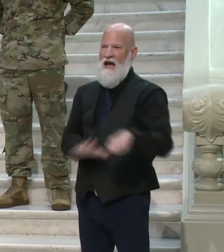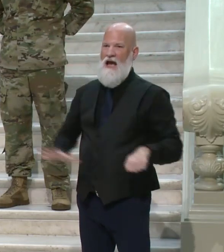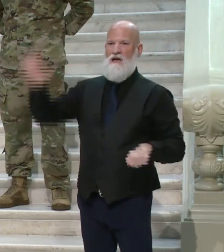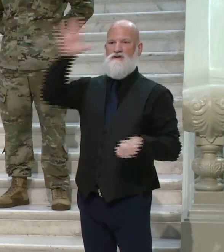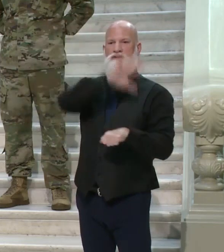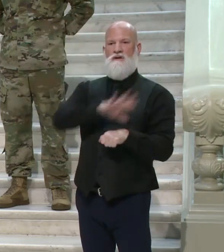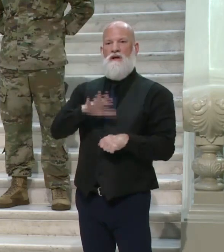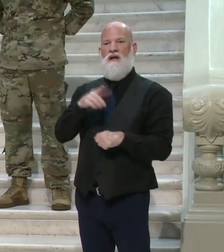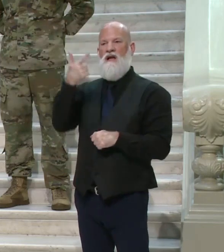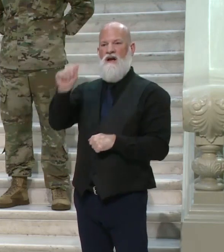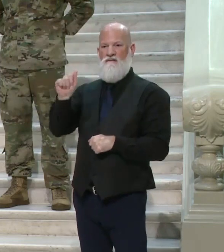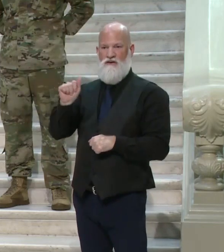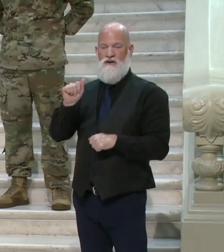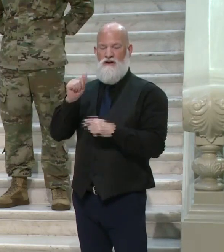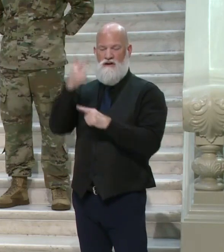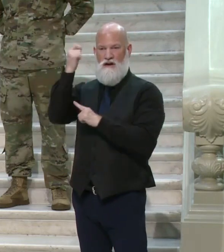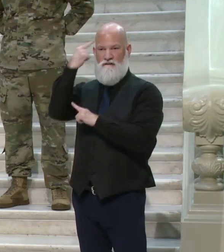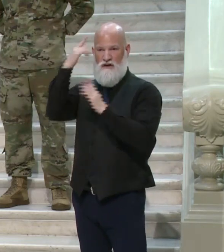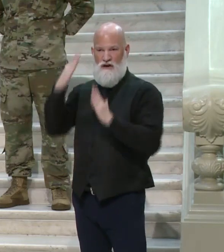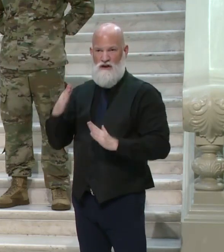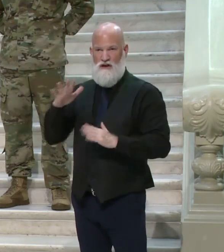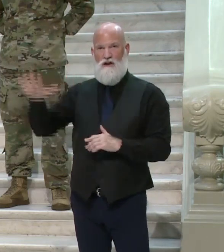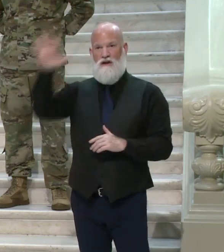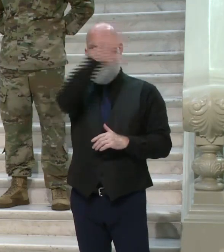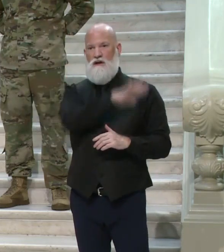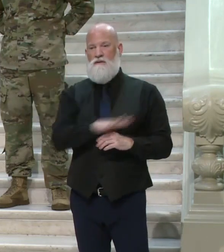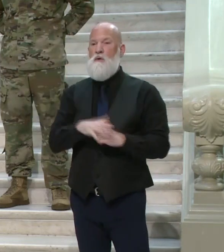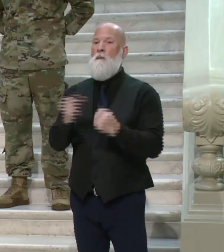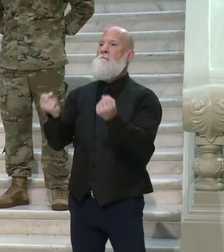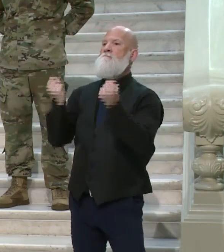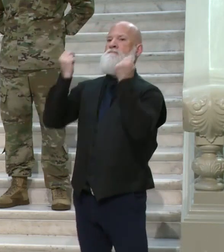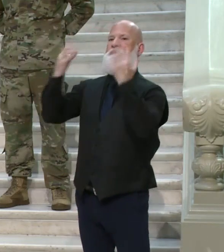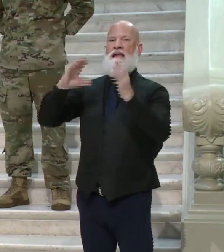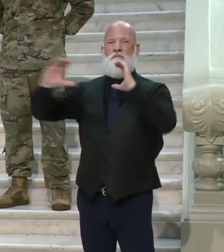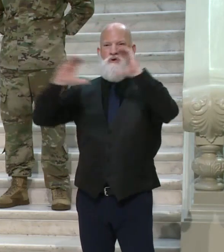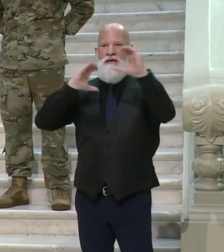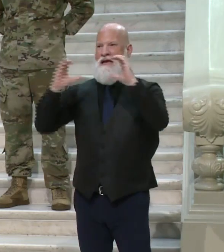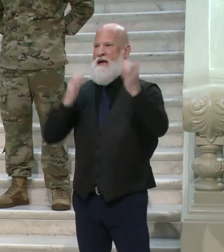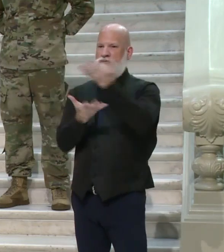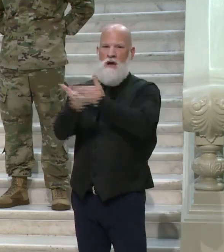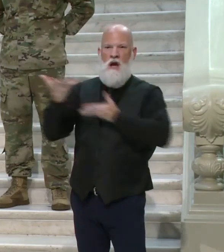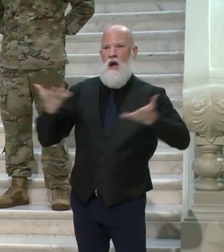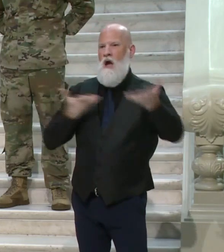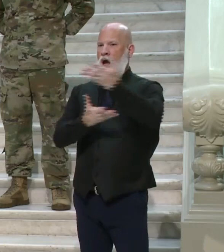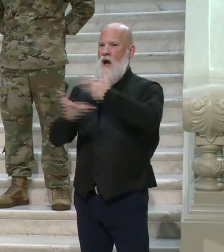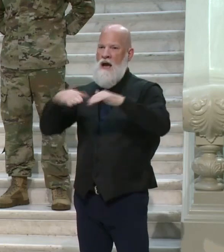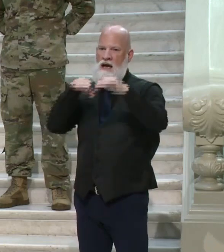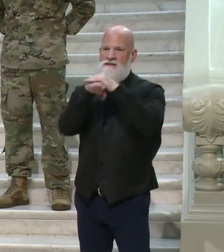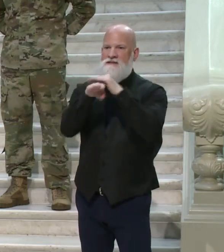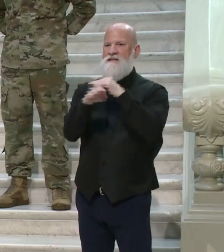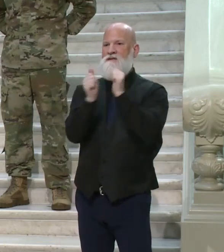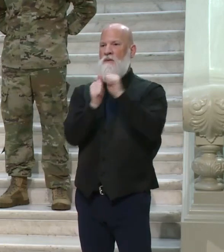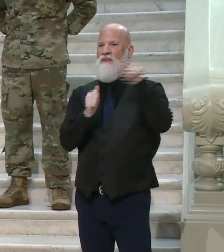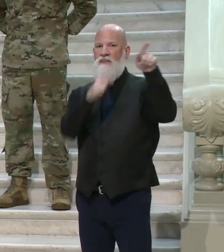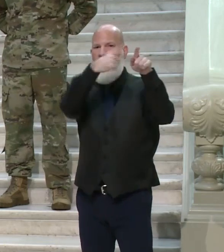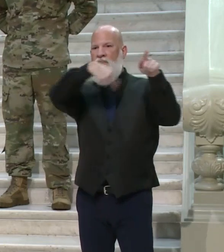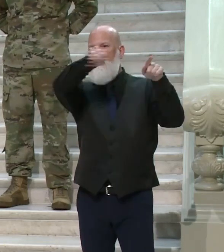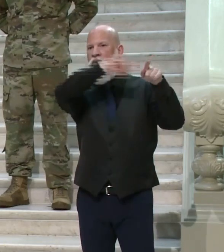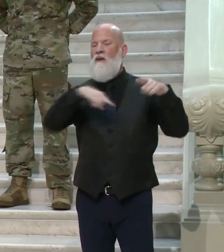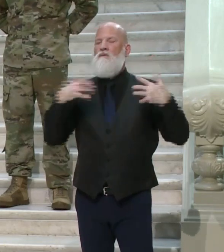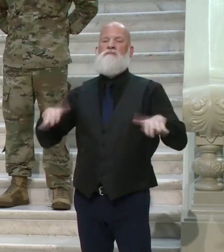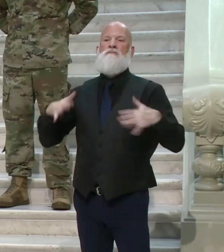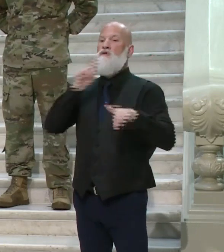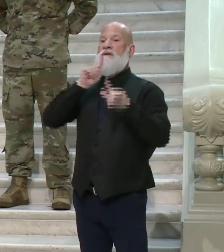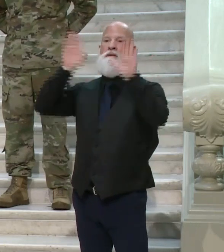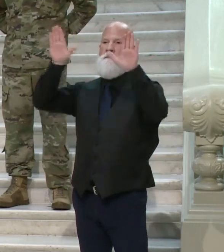of communication that the governors have had with this administration, it's been amazing. I mean, it really has.